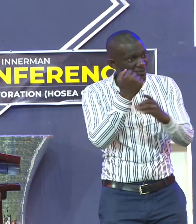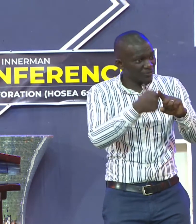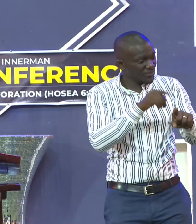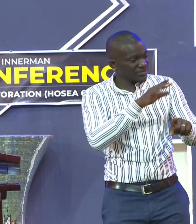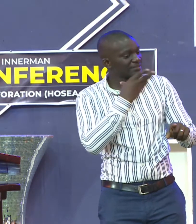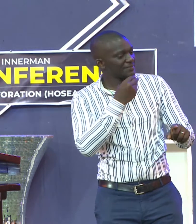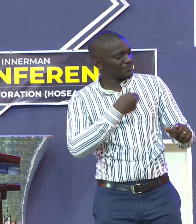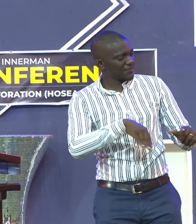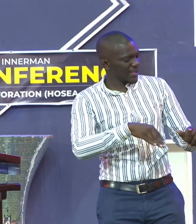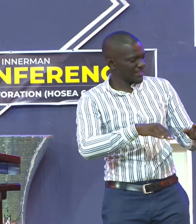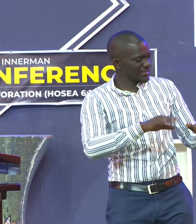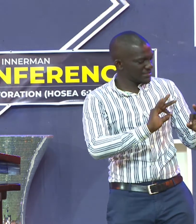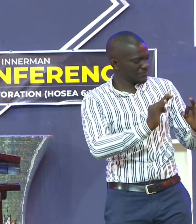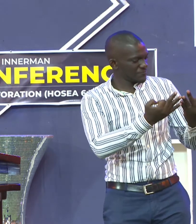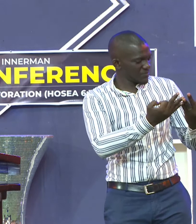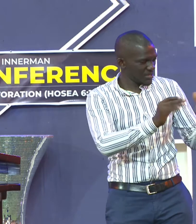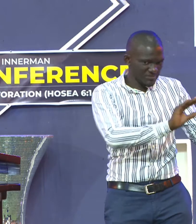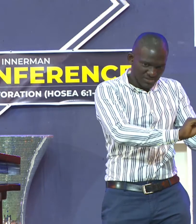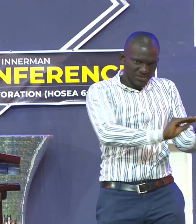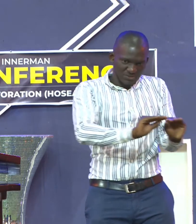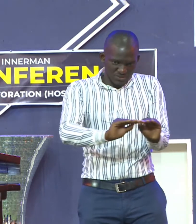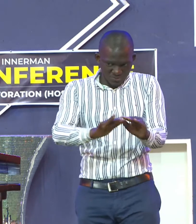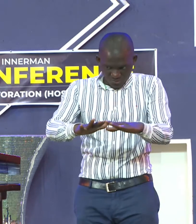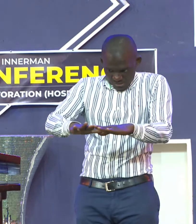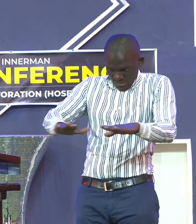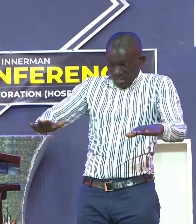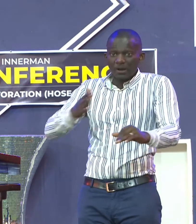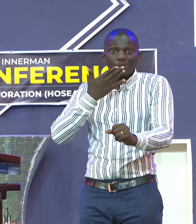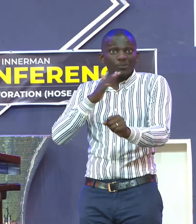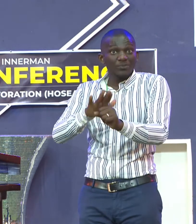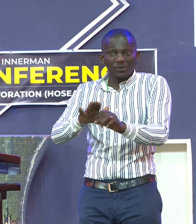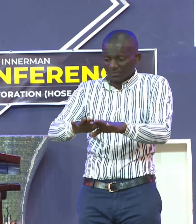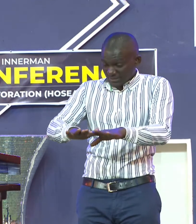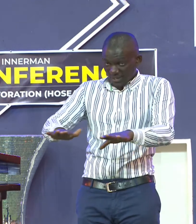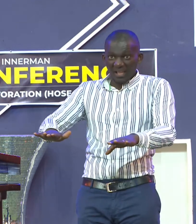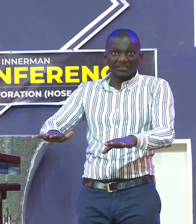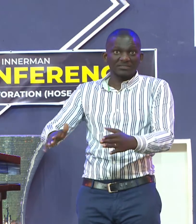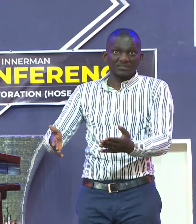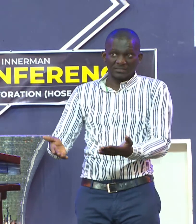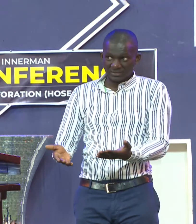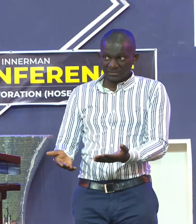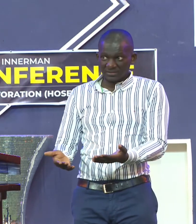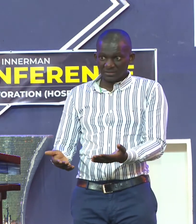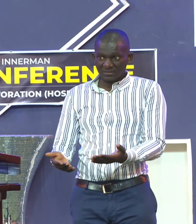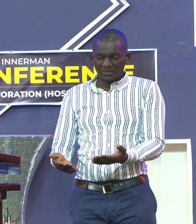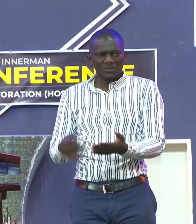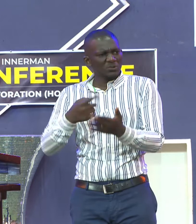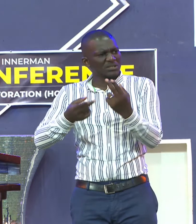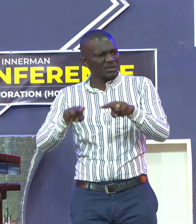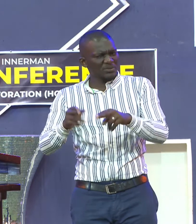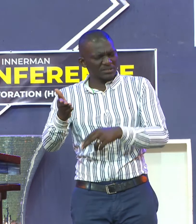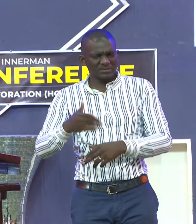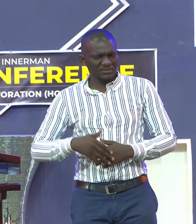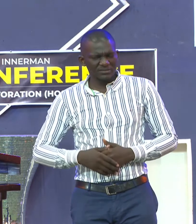the Lord took him from wherever unto a land, a promised land. What